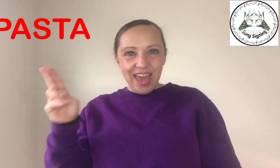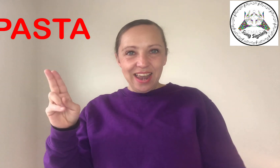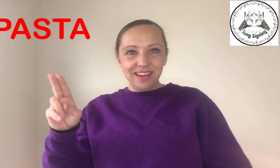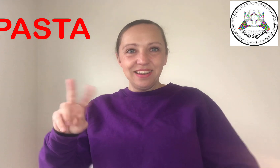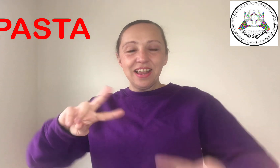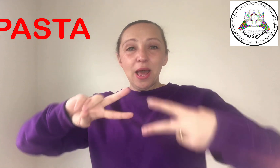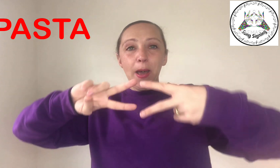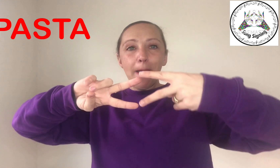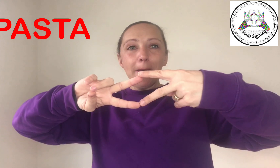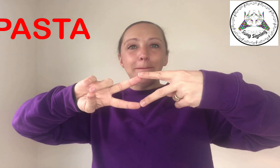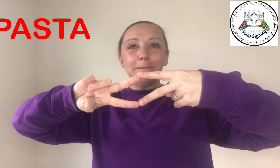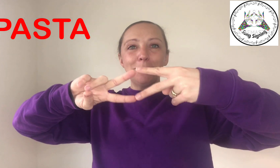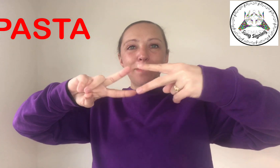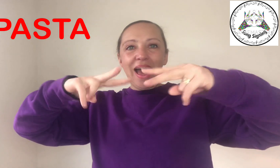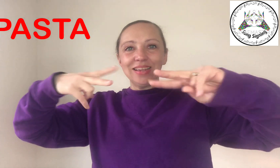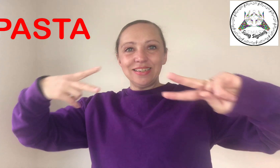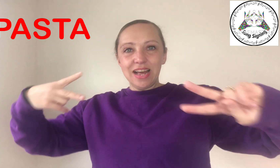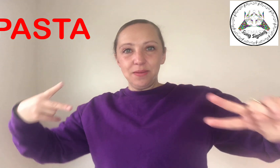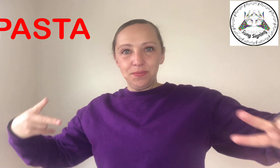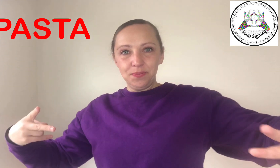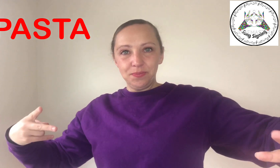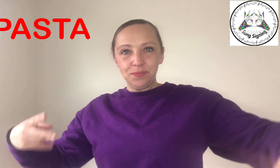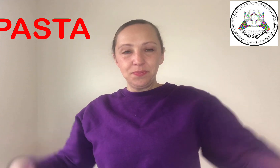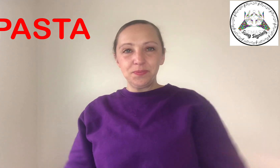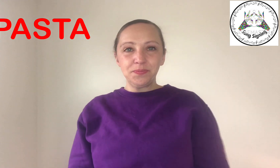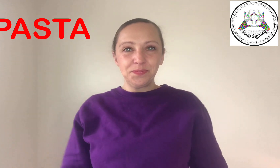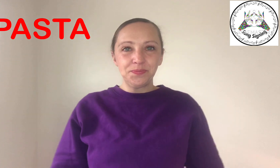Again, pasta.